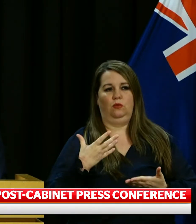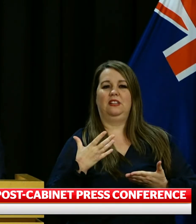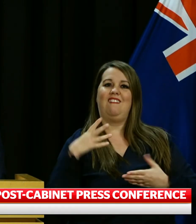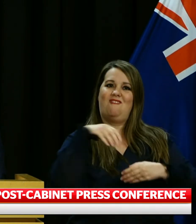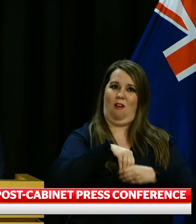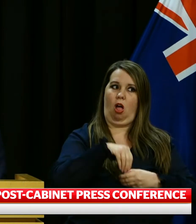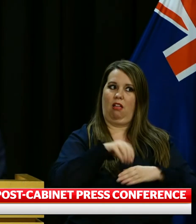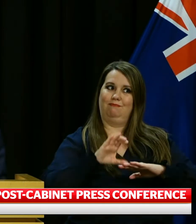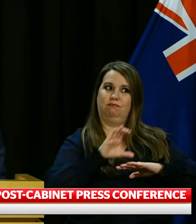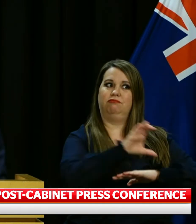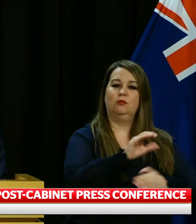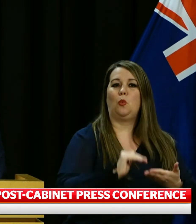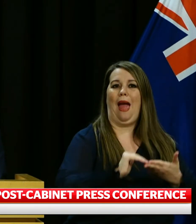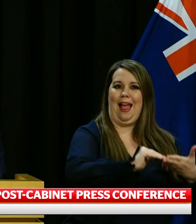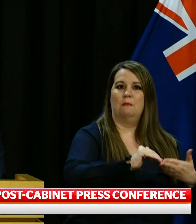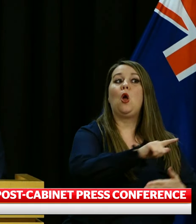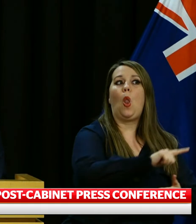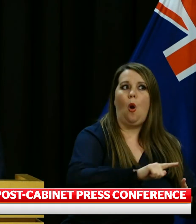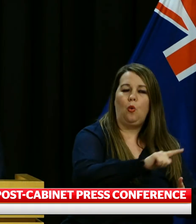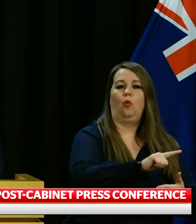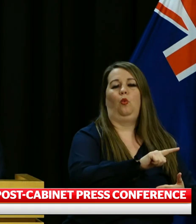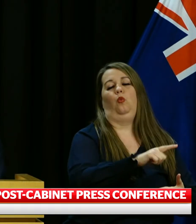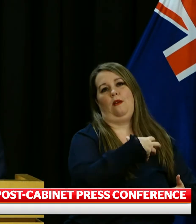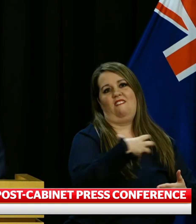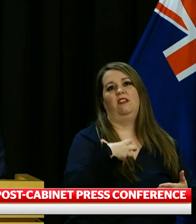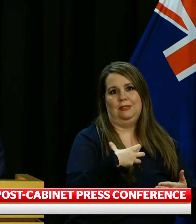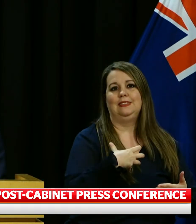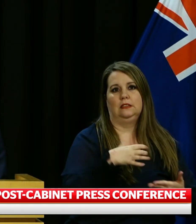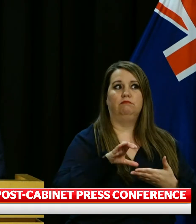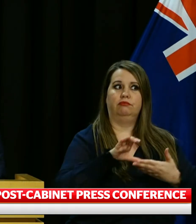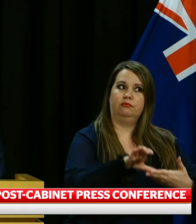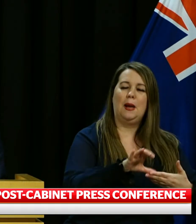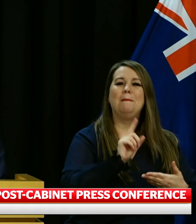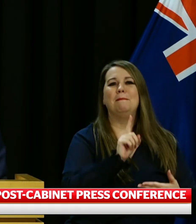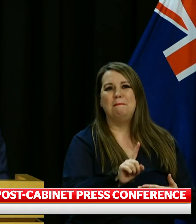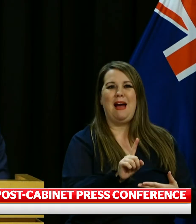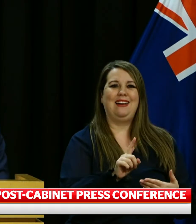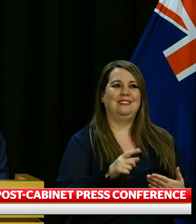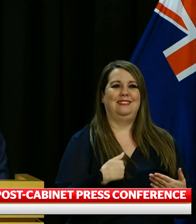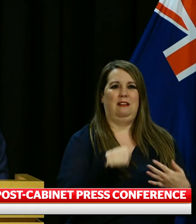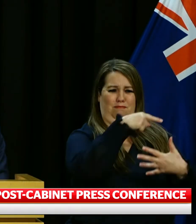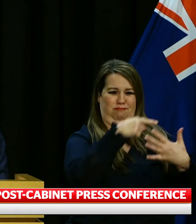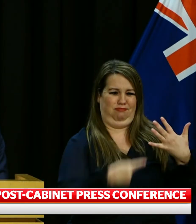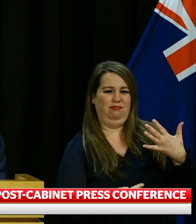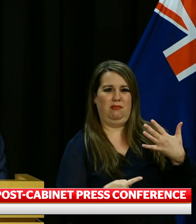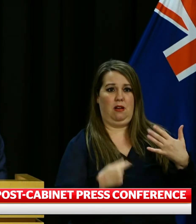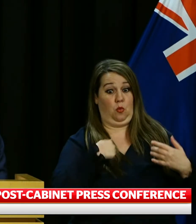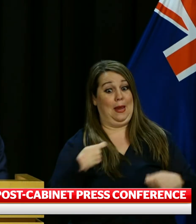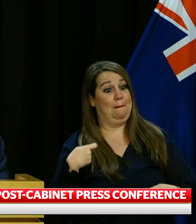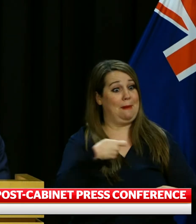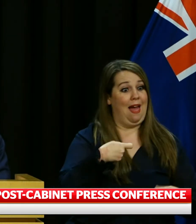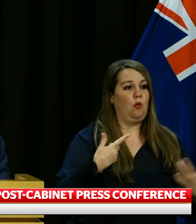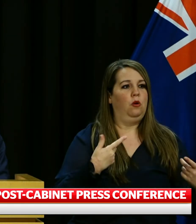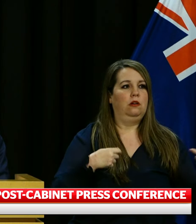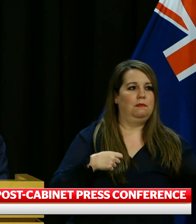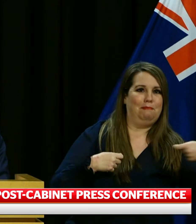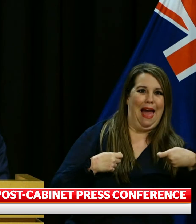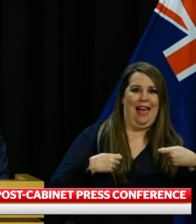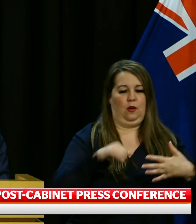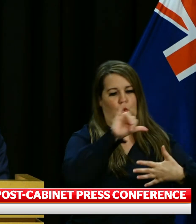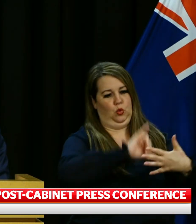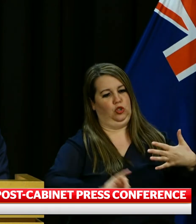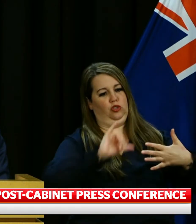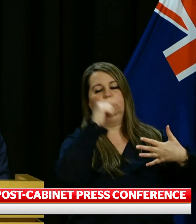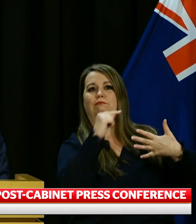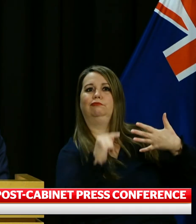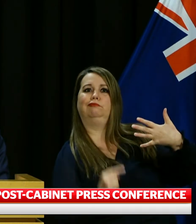it's going to be a series of ongoing discussions around who pays for what. Poll, just back to the poll, are we right to now think